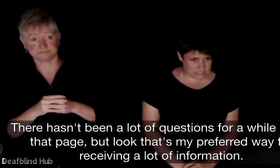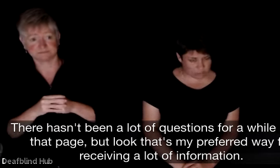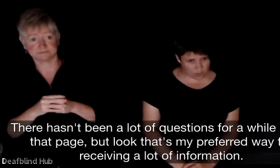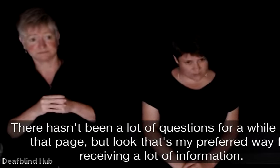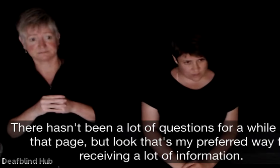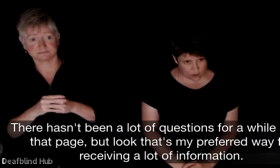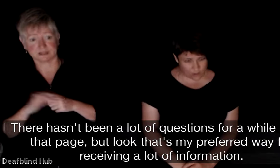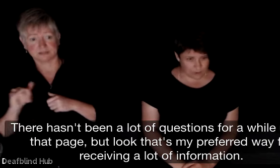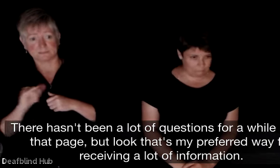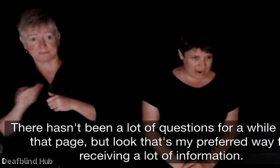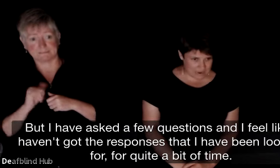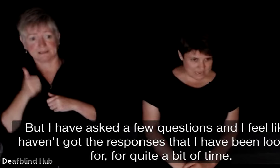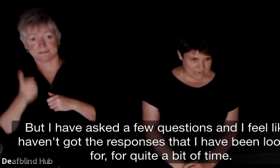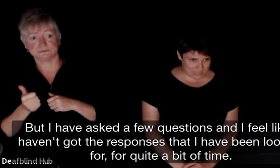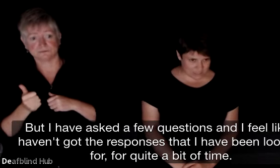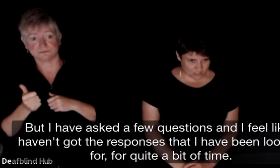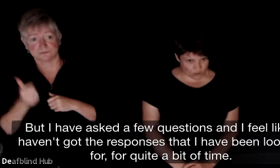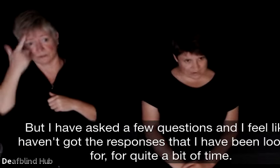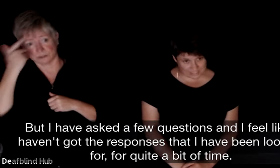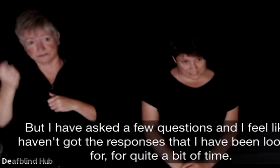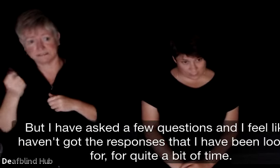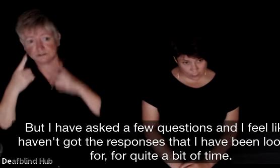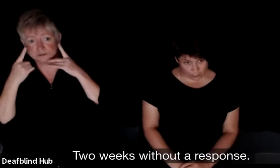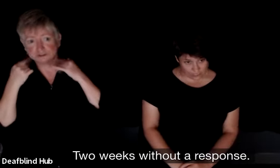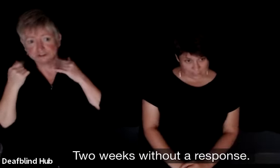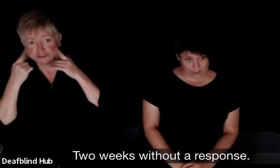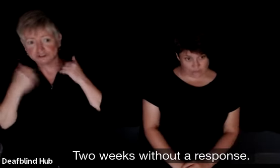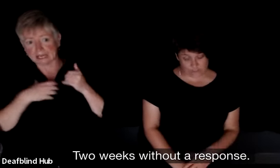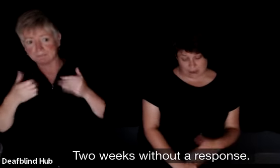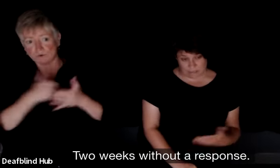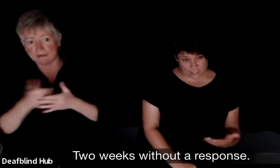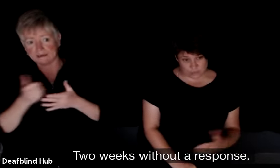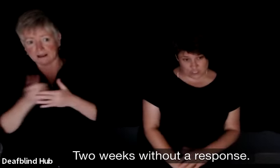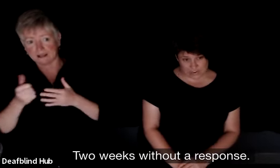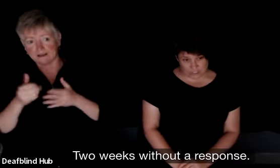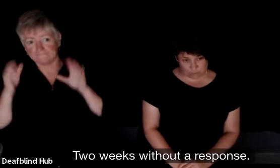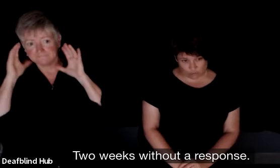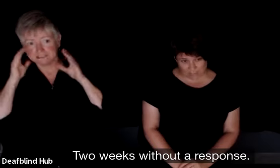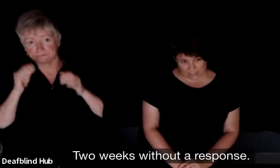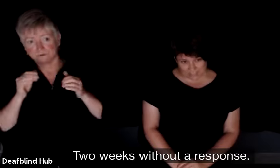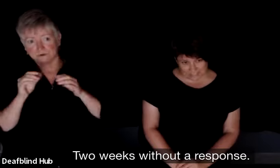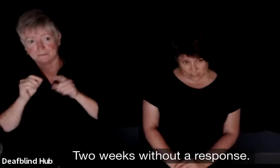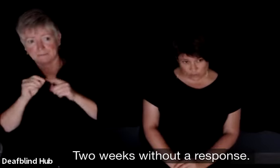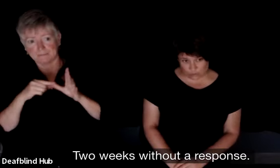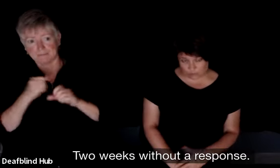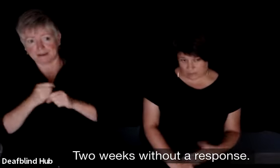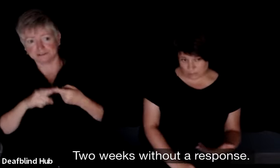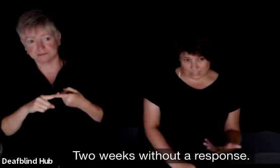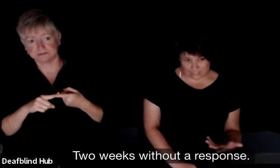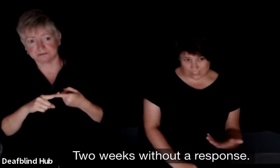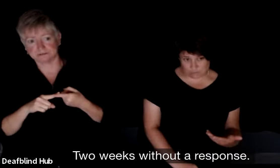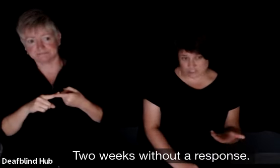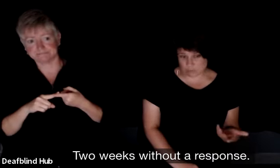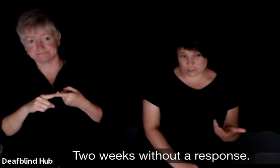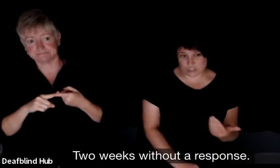without a response. So maybe it's a good idea if that page was checked more regularly so people